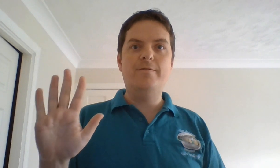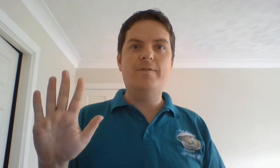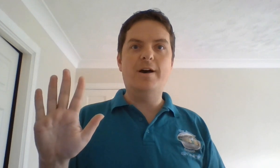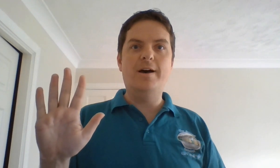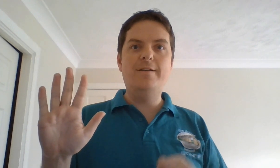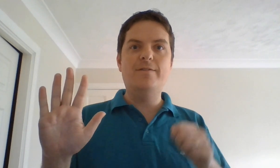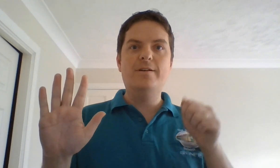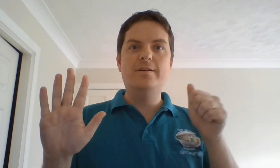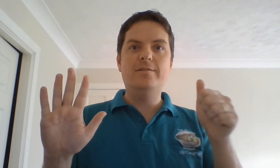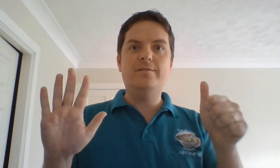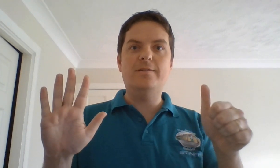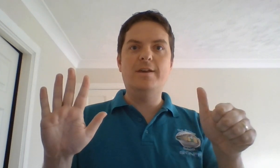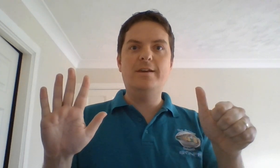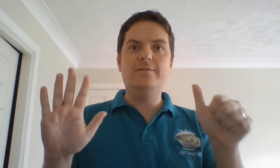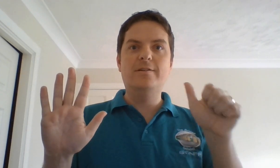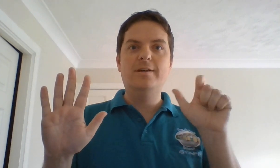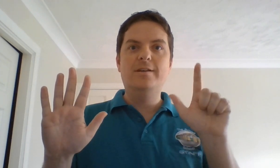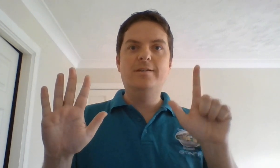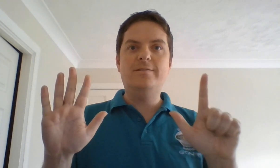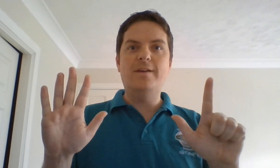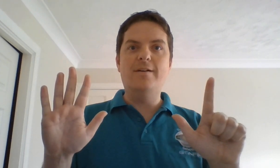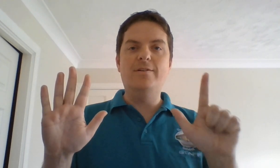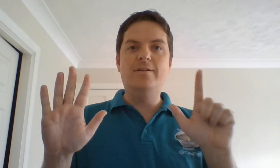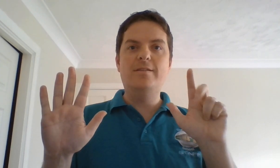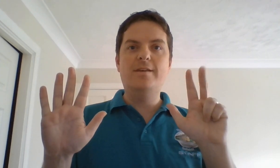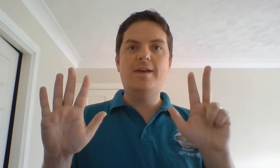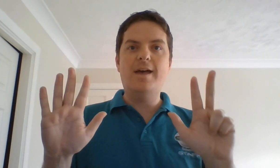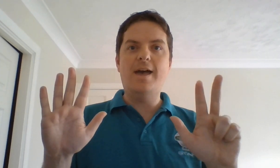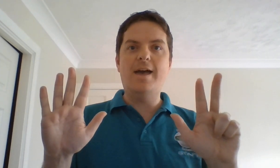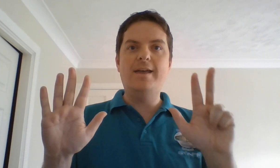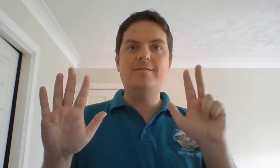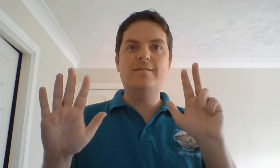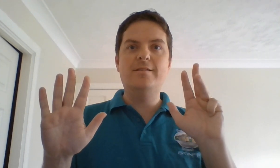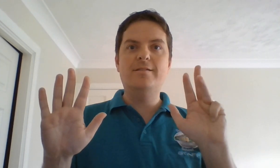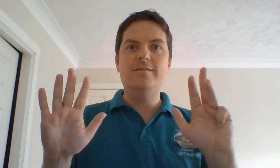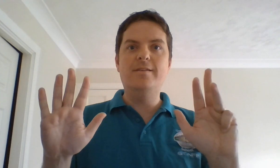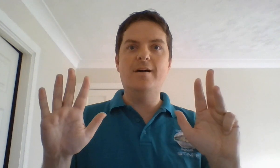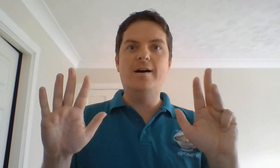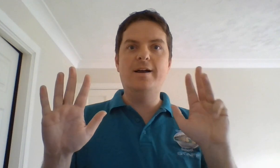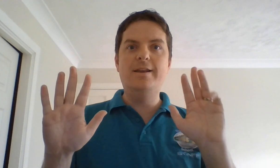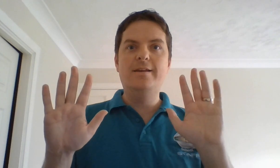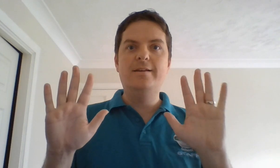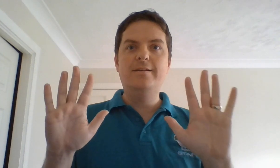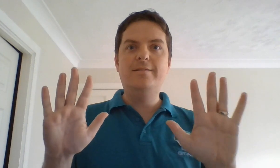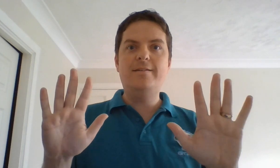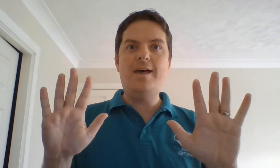five, six, seven, eight, nine, ten.